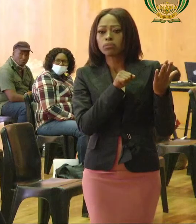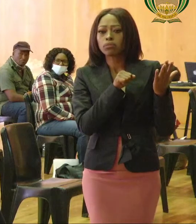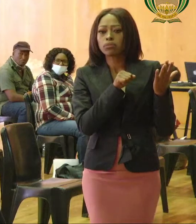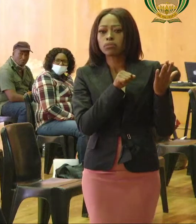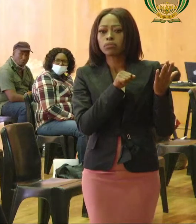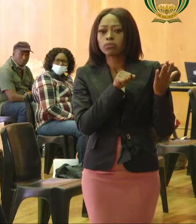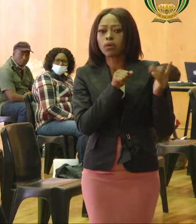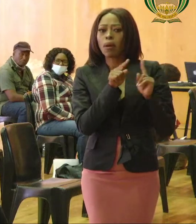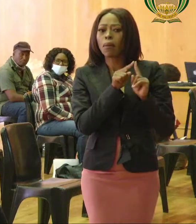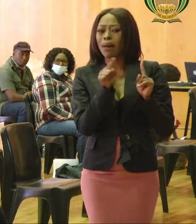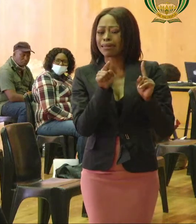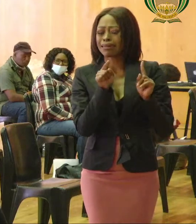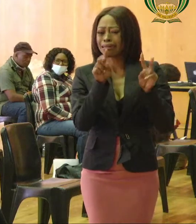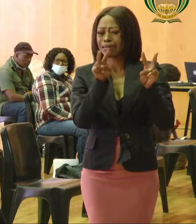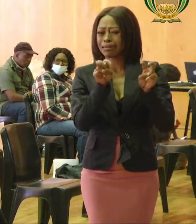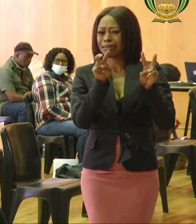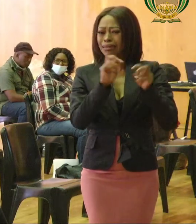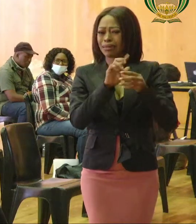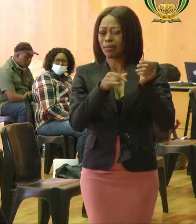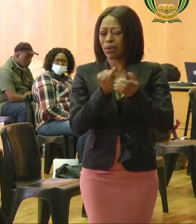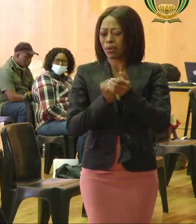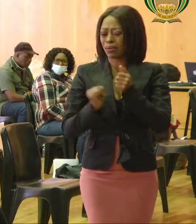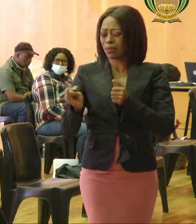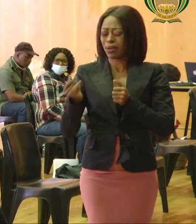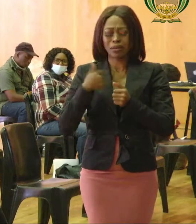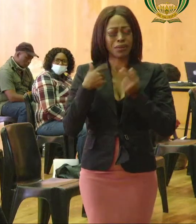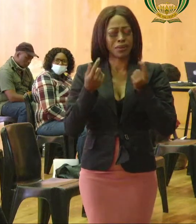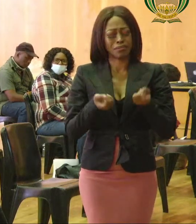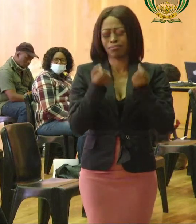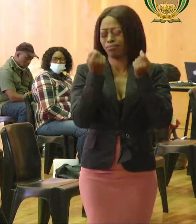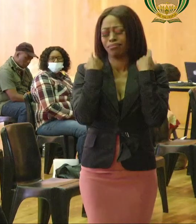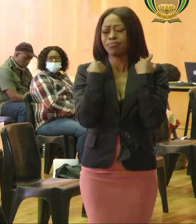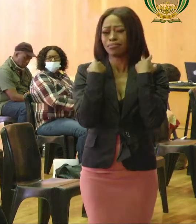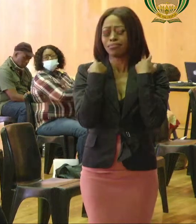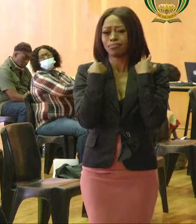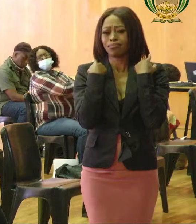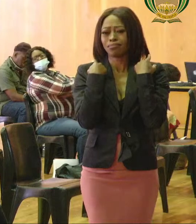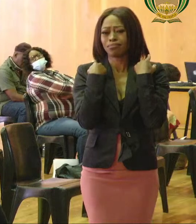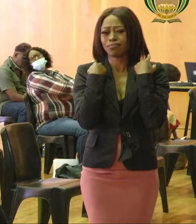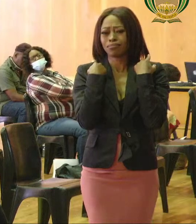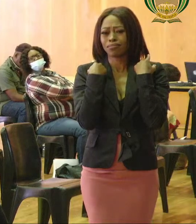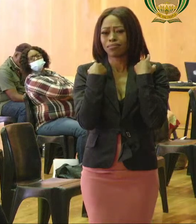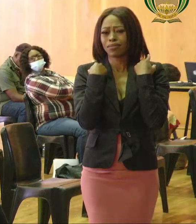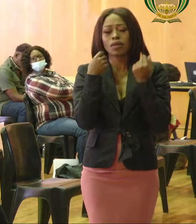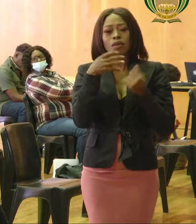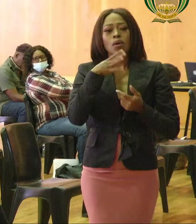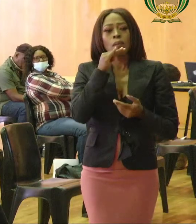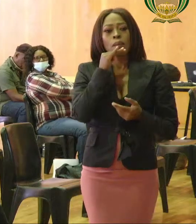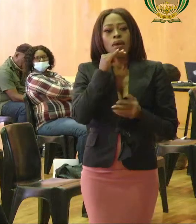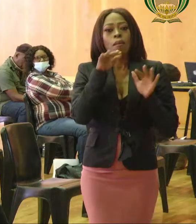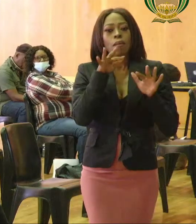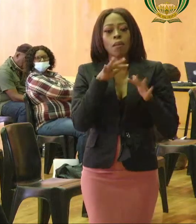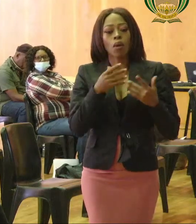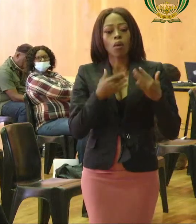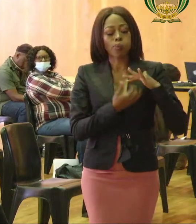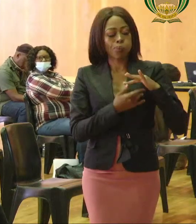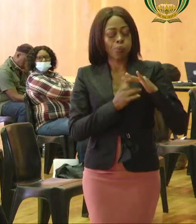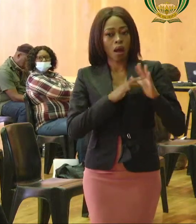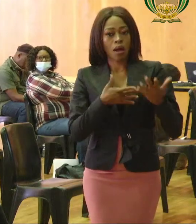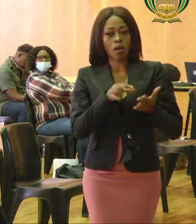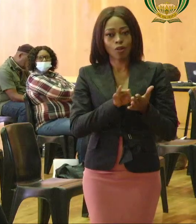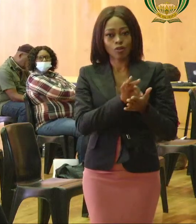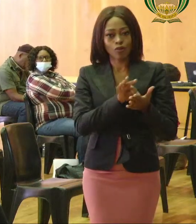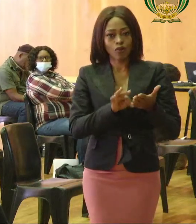lo we-independent esingawuvi kakuhle. Abantu asukuba banamdla ukuvota, but